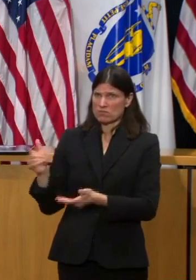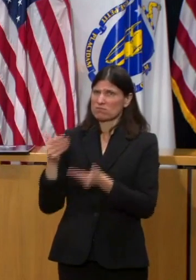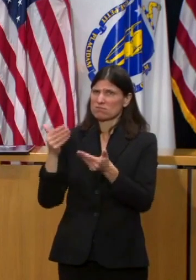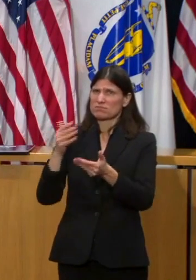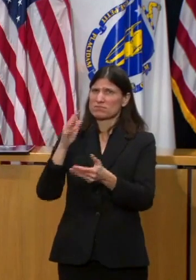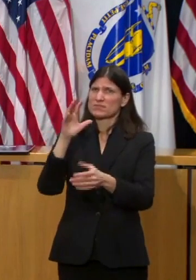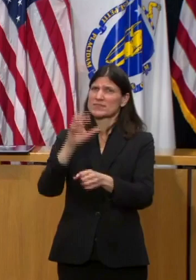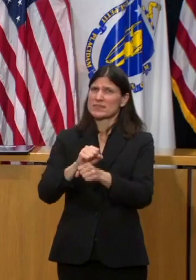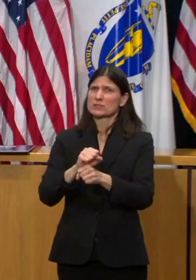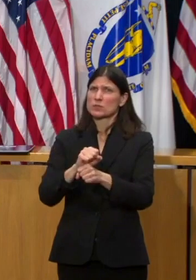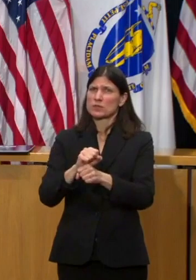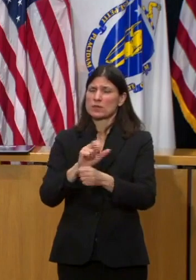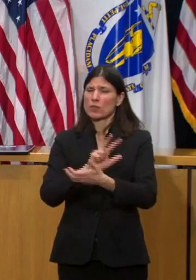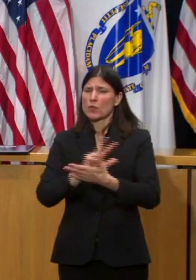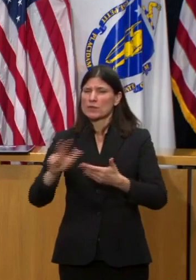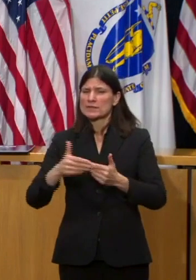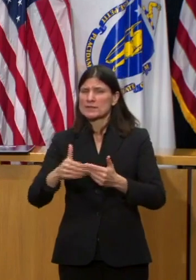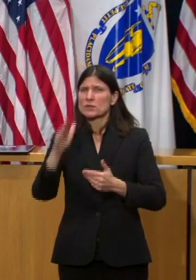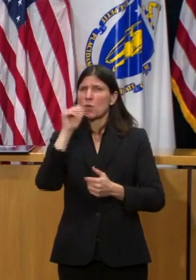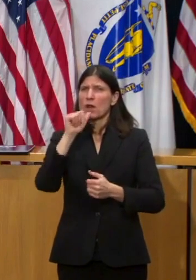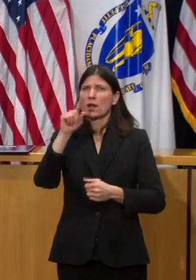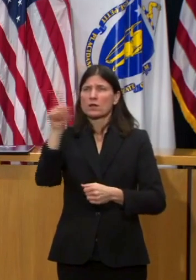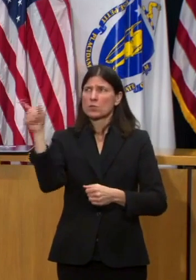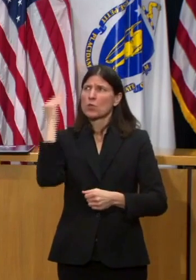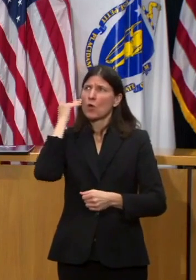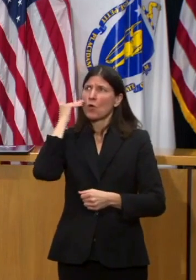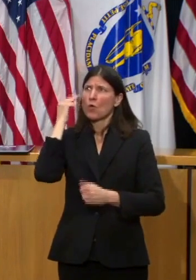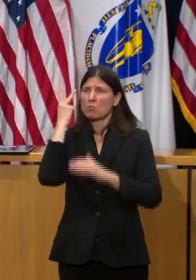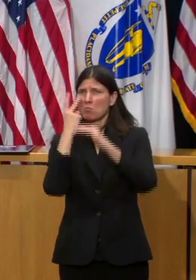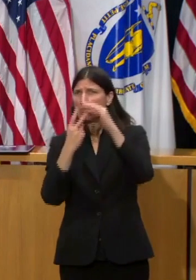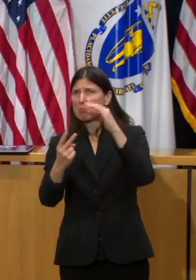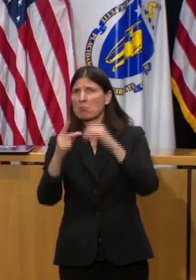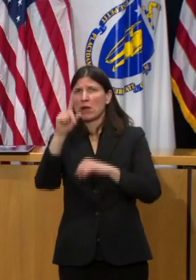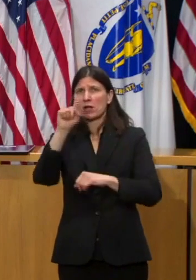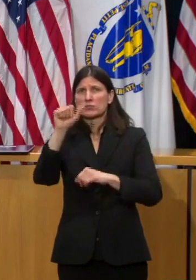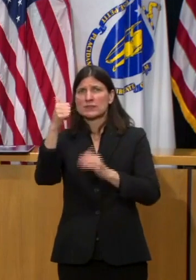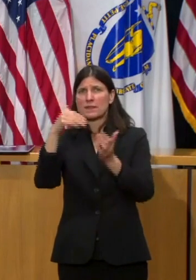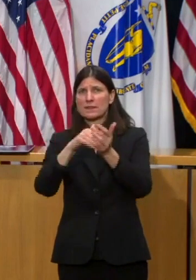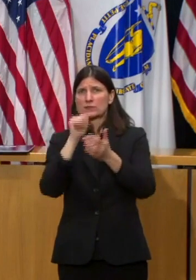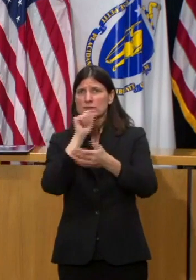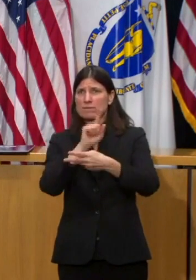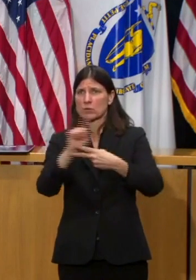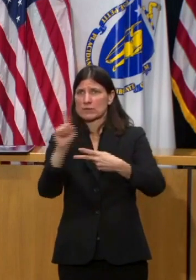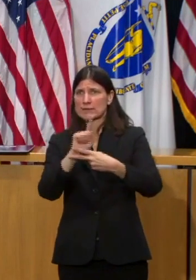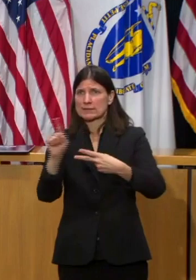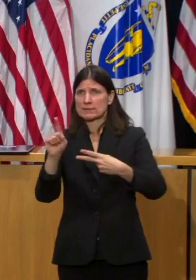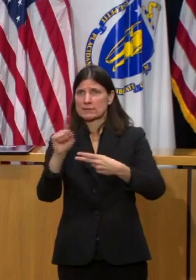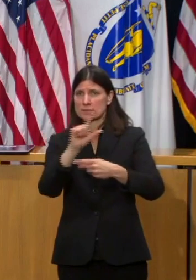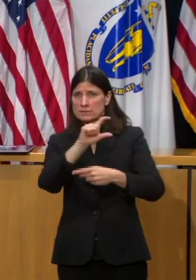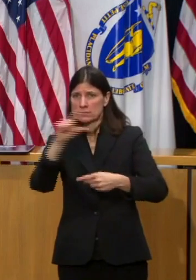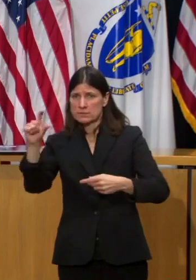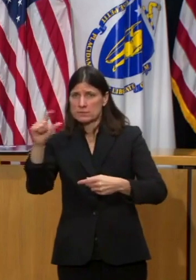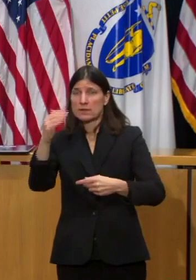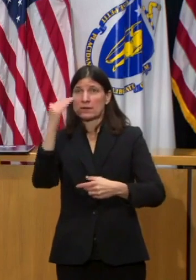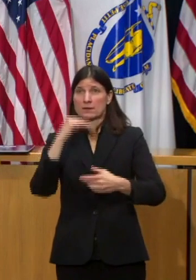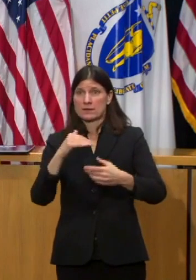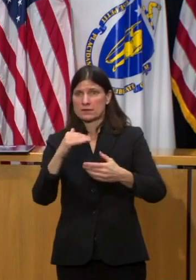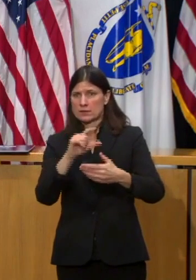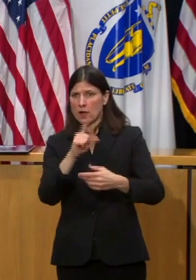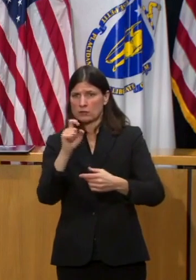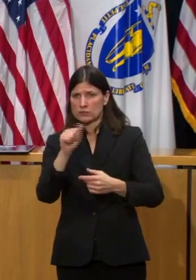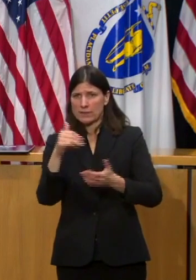so somebody can go on now and say, yeah, I'm going to go in 2 weeks, and book those now, and as you get closer, then add